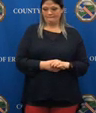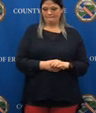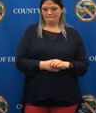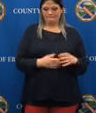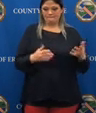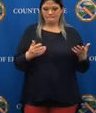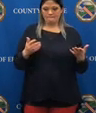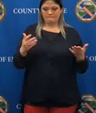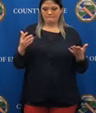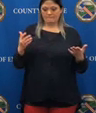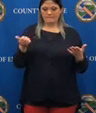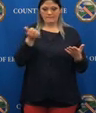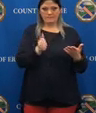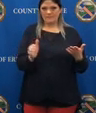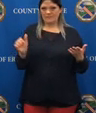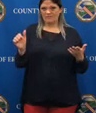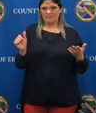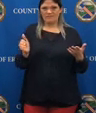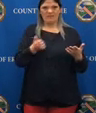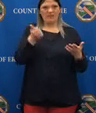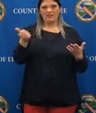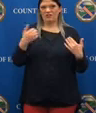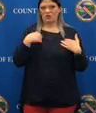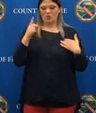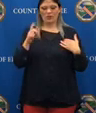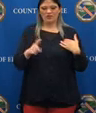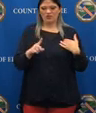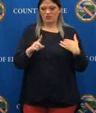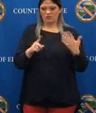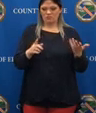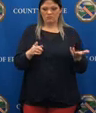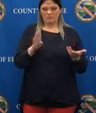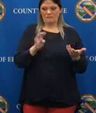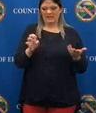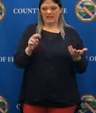We'll go back then. Anybody else have any questions, starting with B News?